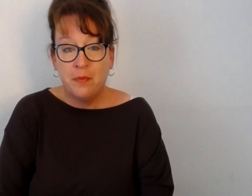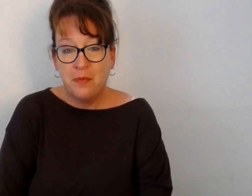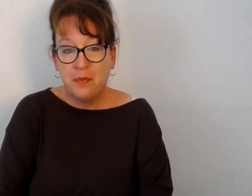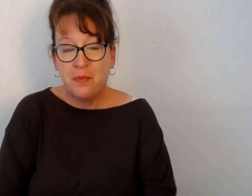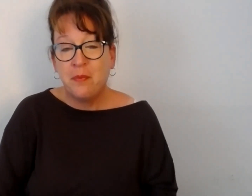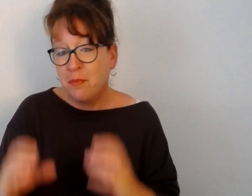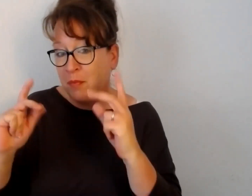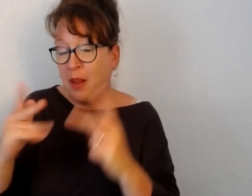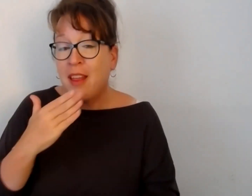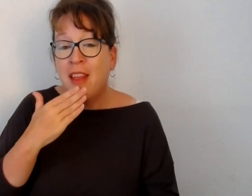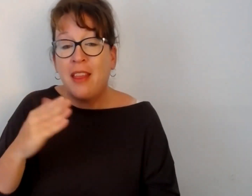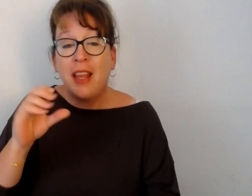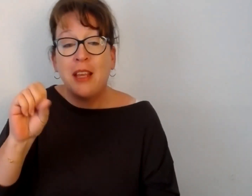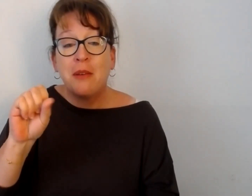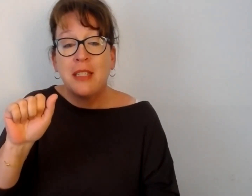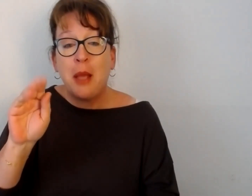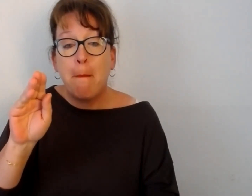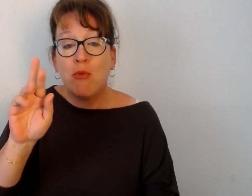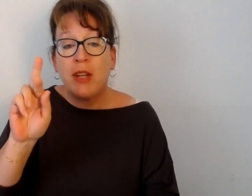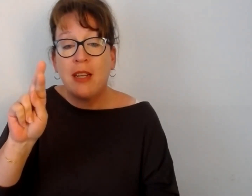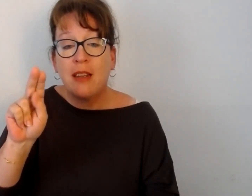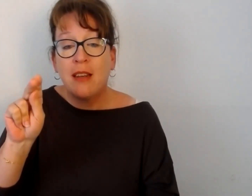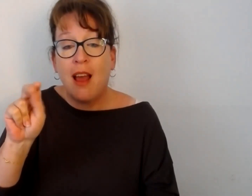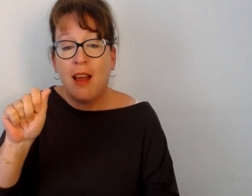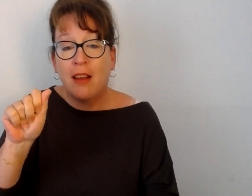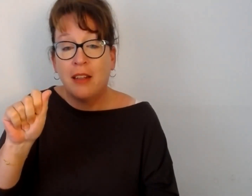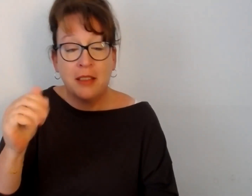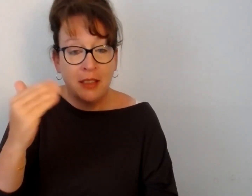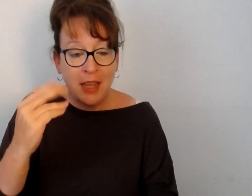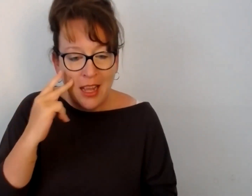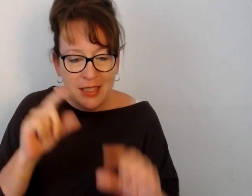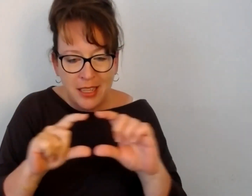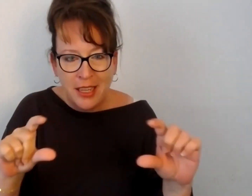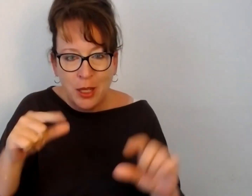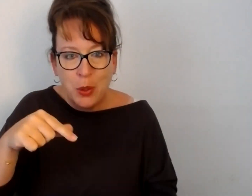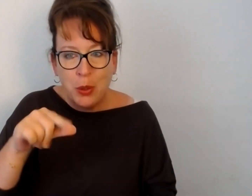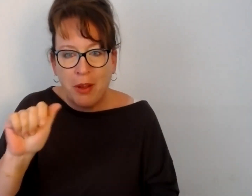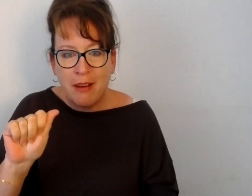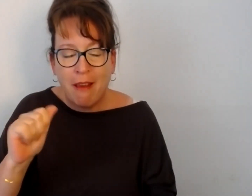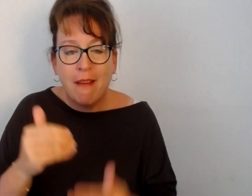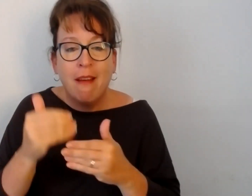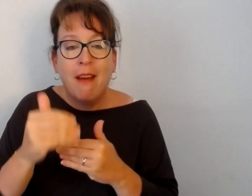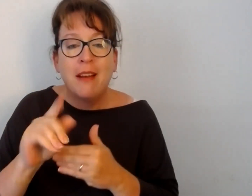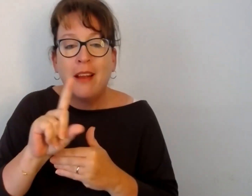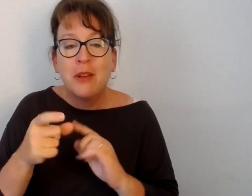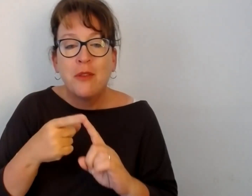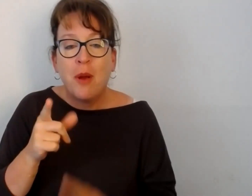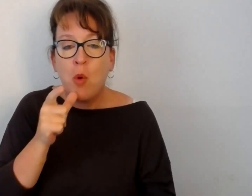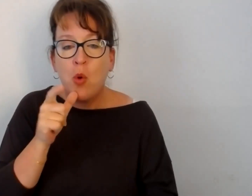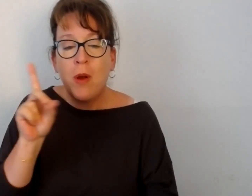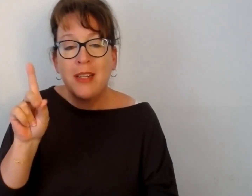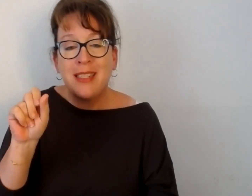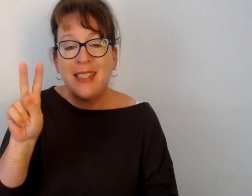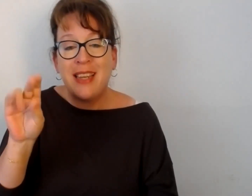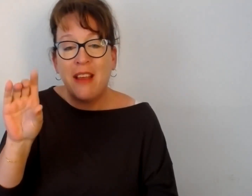All right, thank you, Sabrina. From the Q&A box, our next question is from David Dow, and they